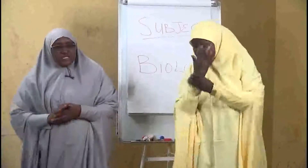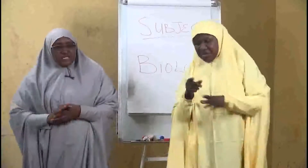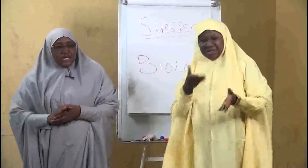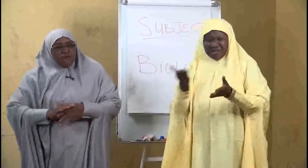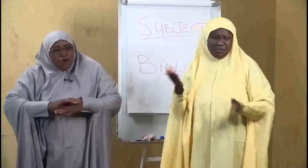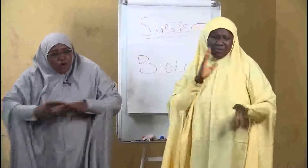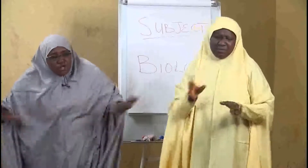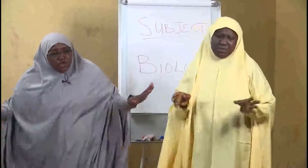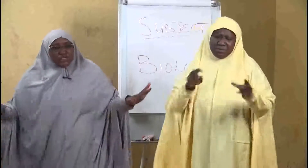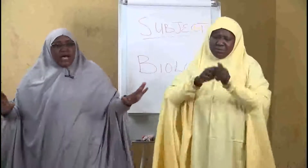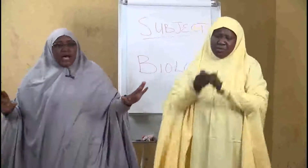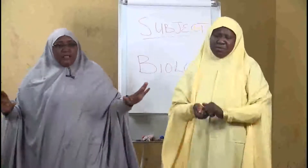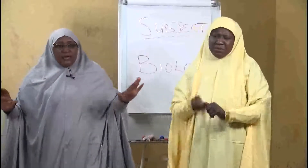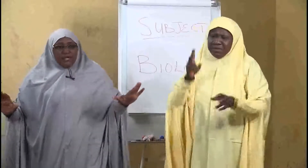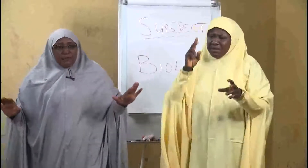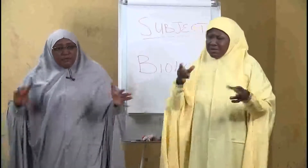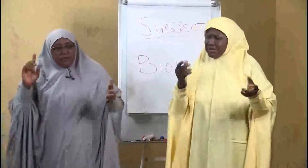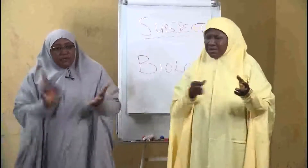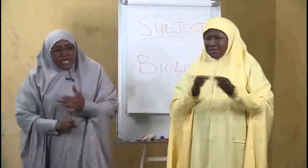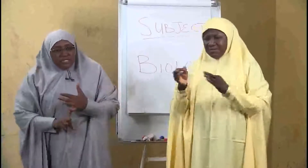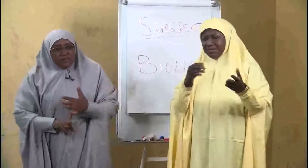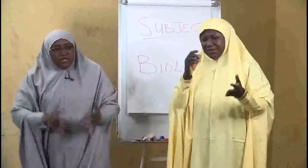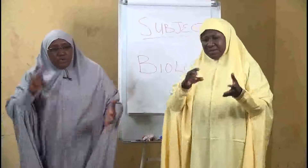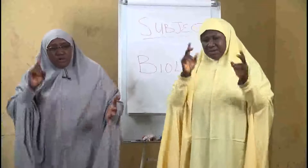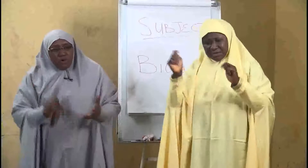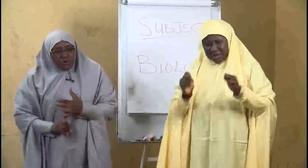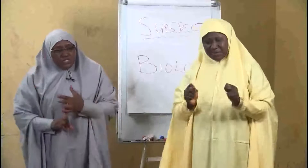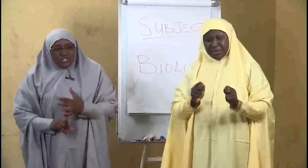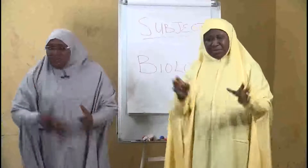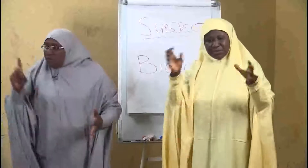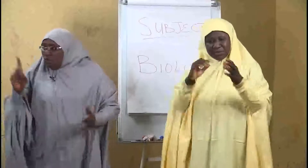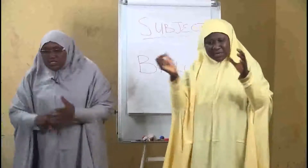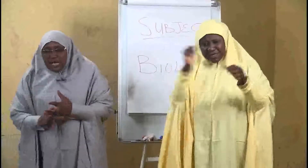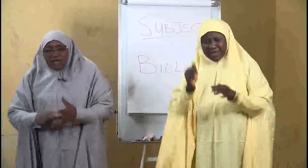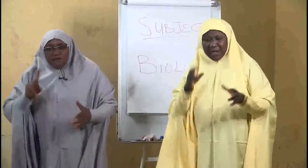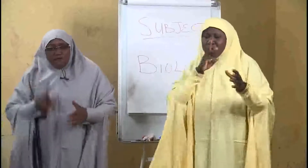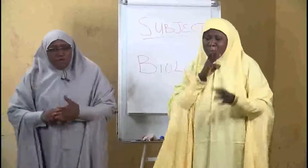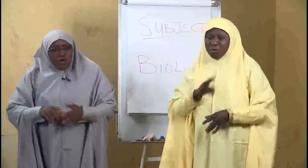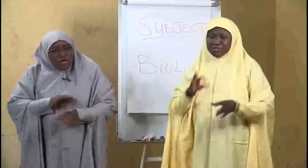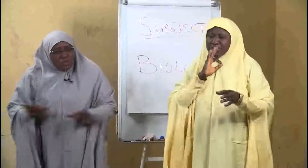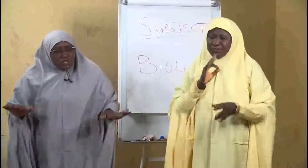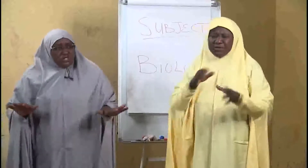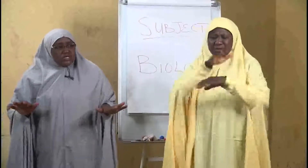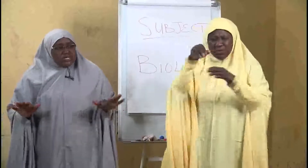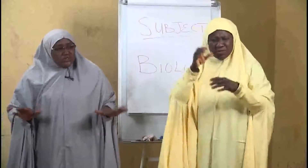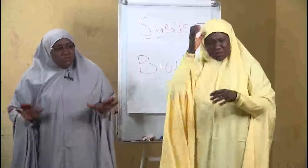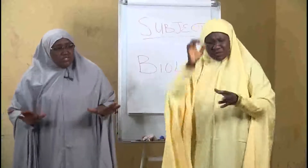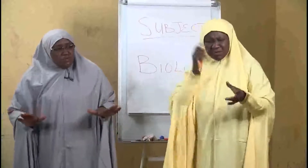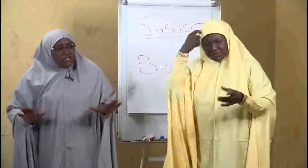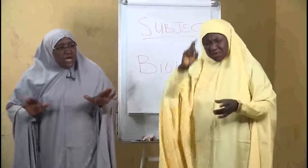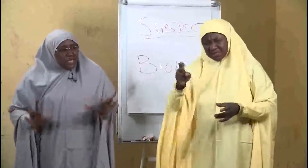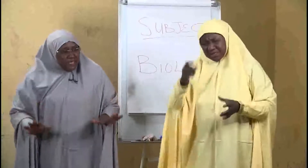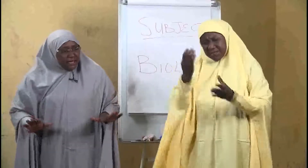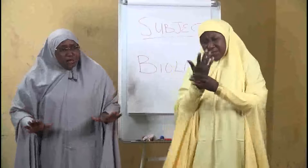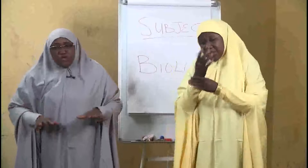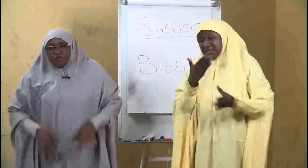the seed. If all conditions are available, there is temperature, oxygen, water, food, all the conditions necessary for